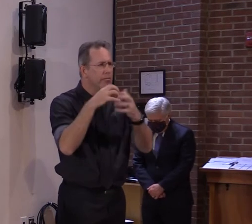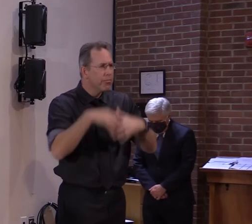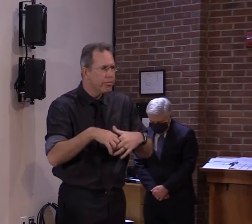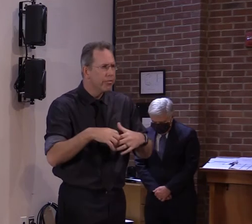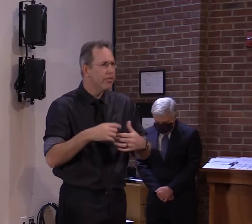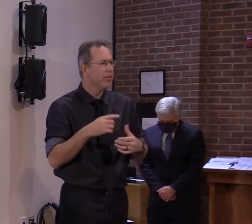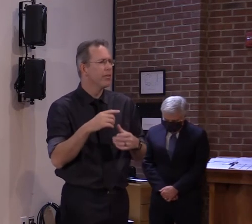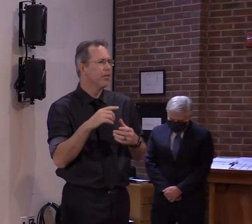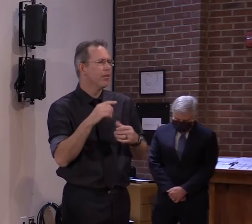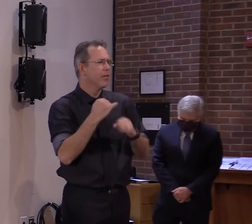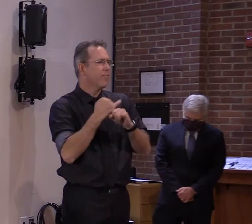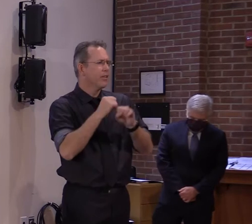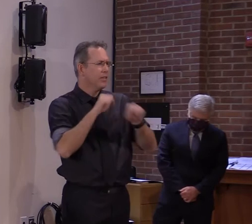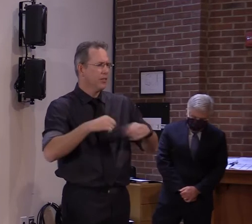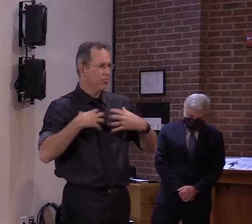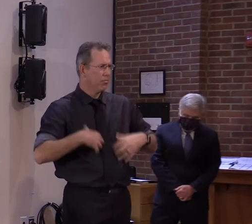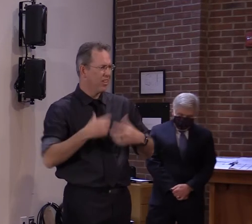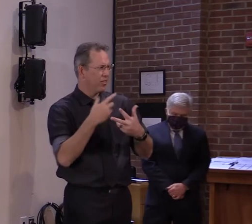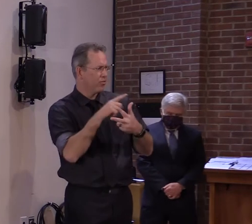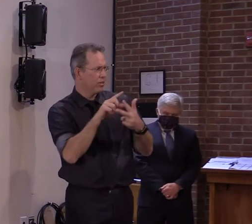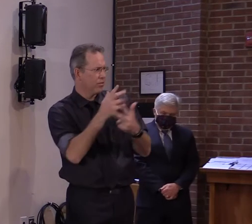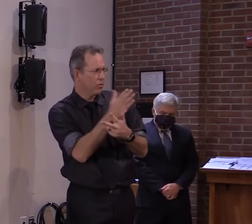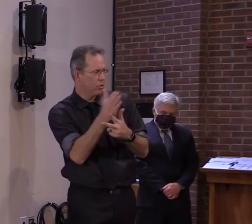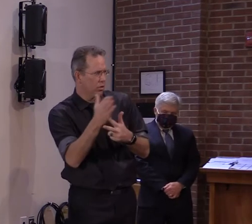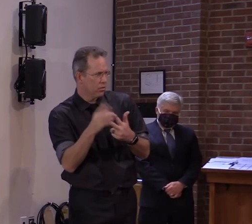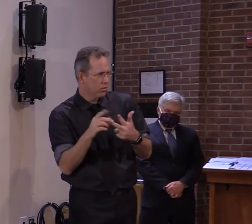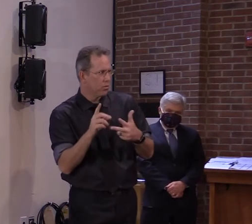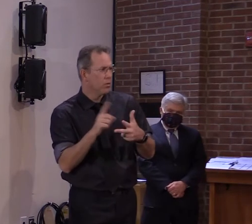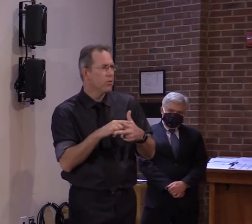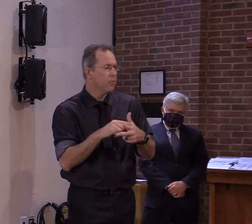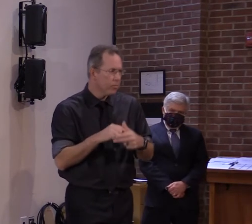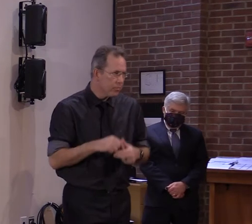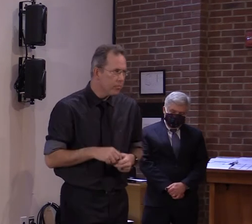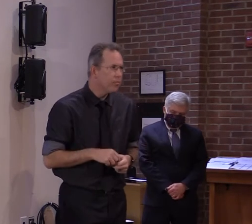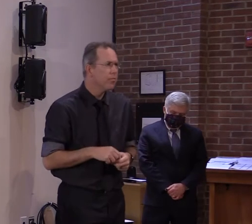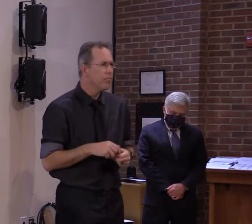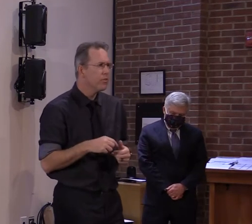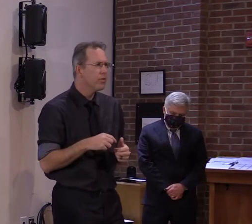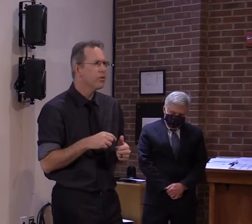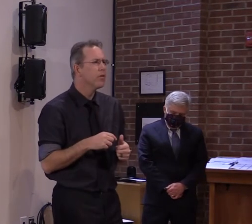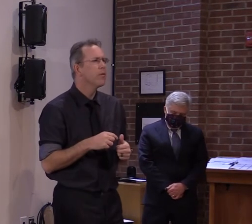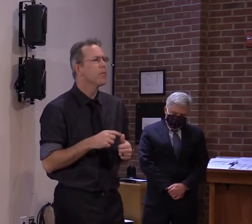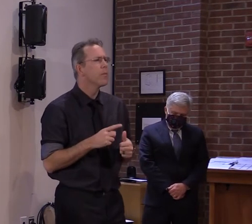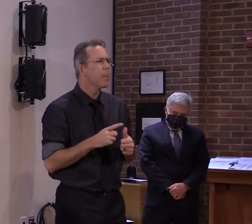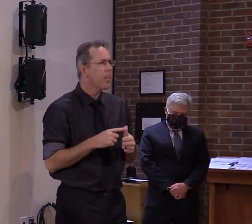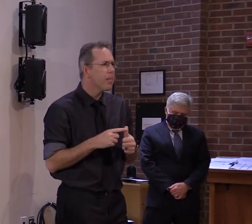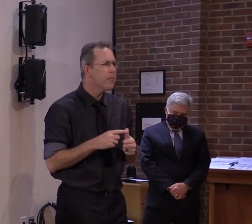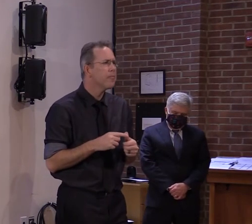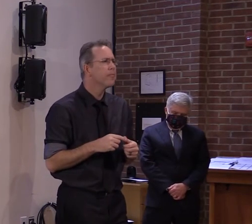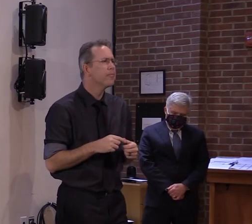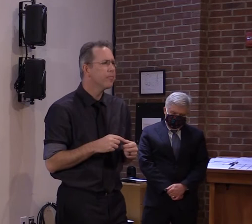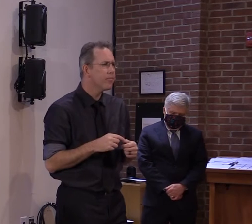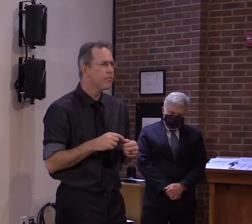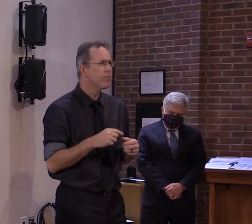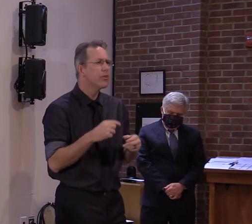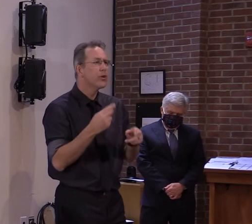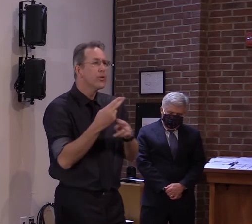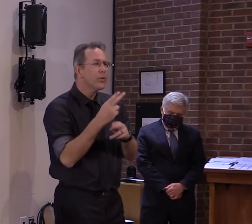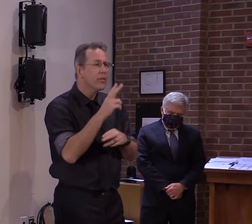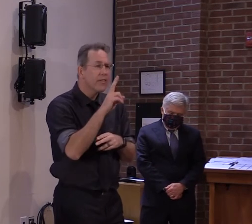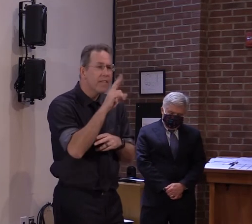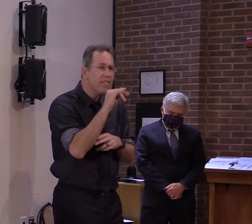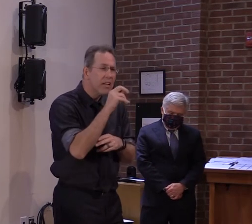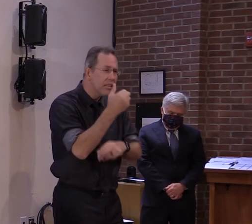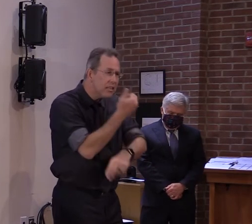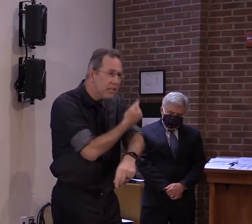And all three attack routes are being utilized by different vaccines. If some person got